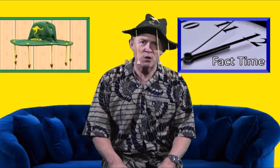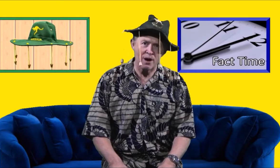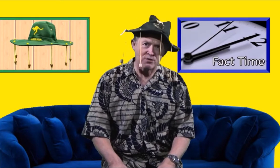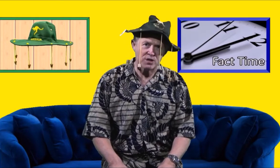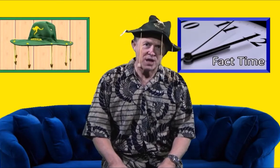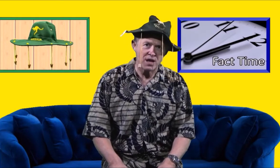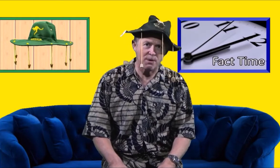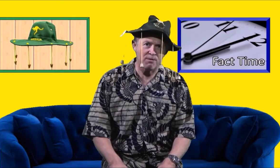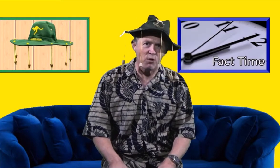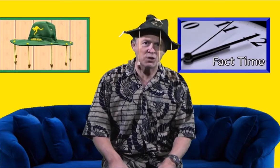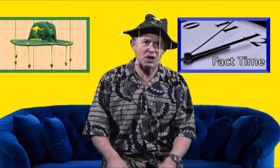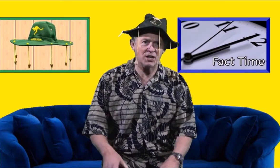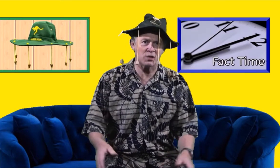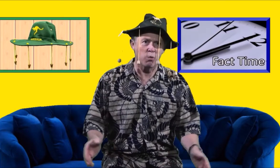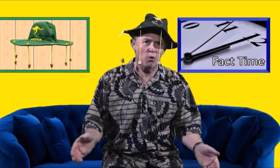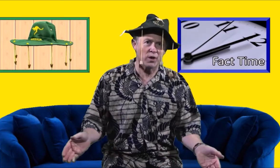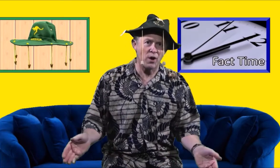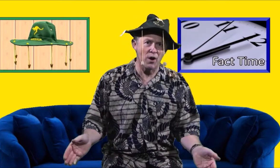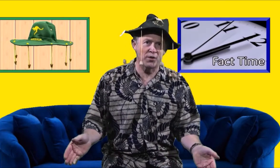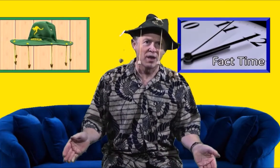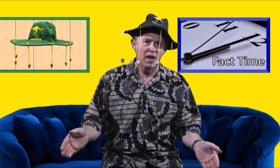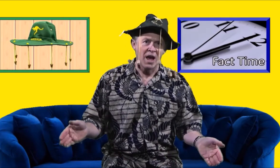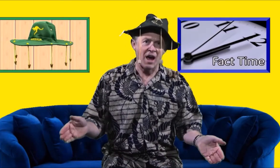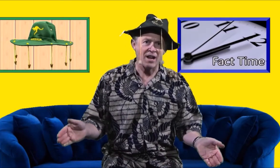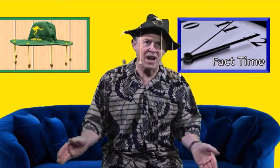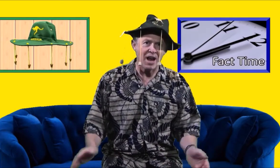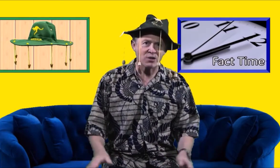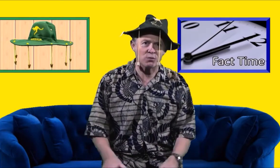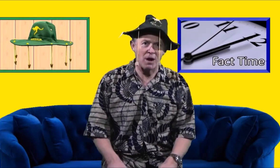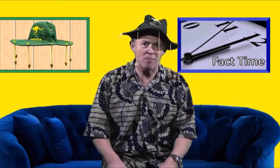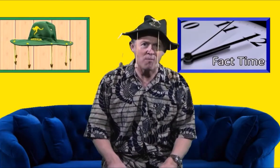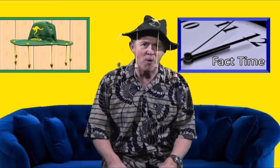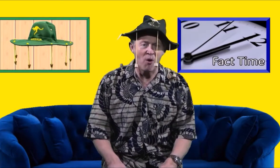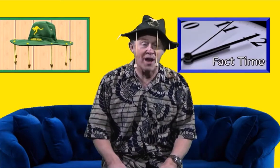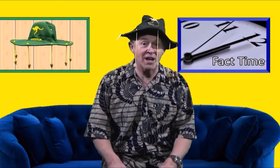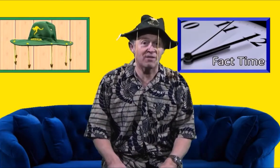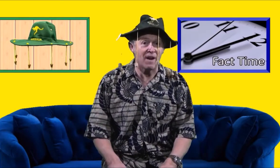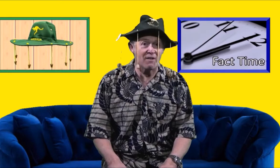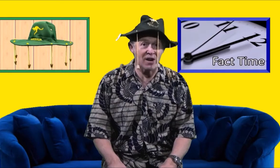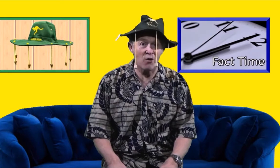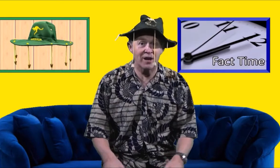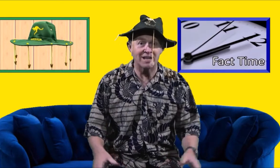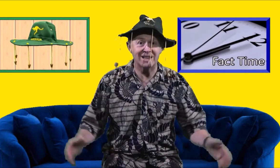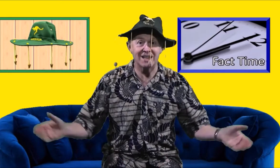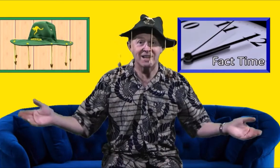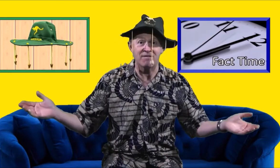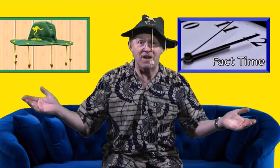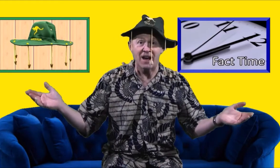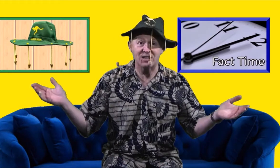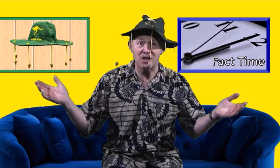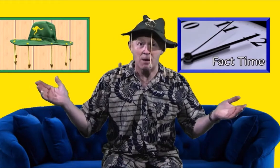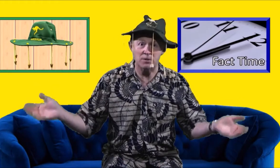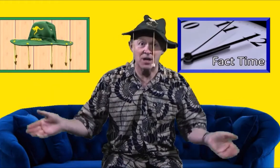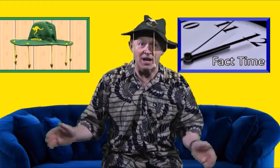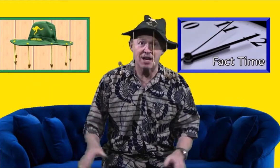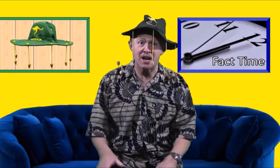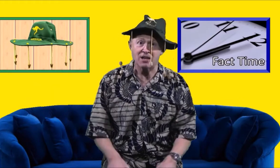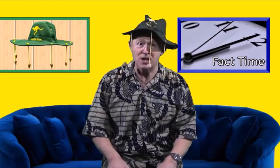200 years before Jesus walked the earth. And the actual number of pi is very long indeed. In fact, some say it has no